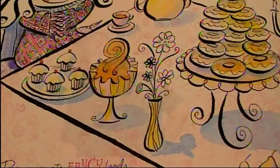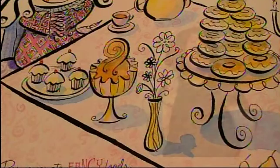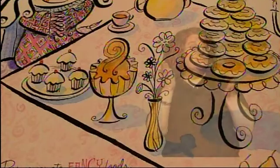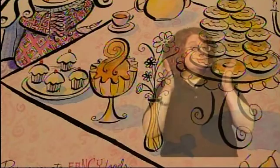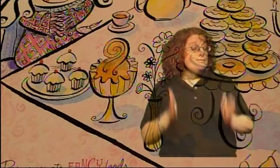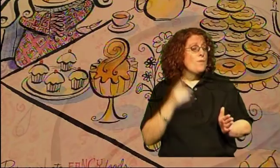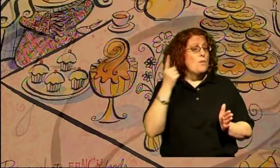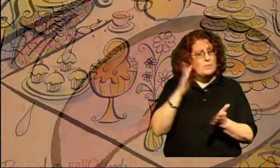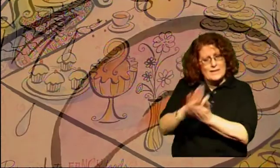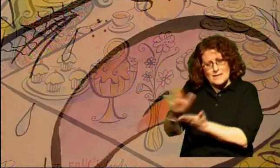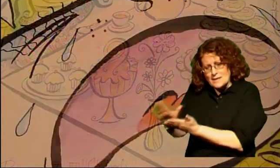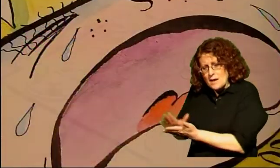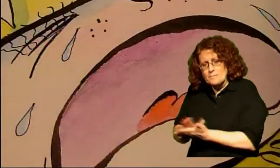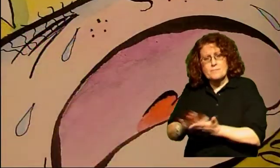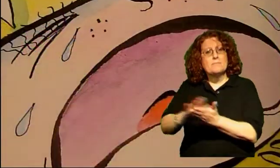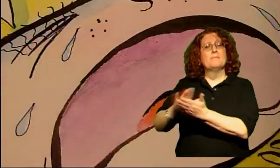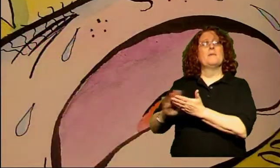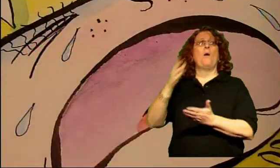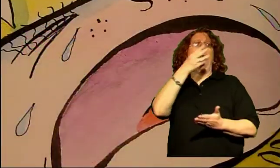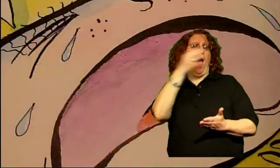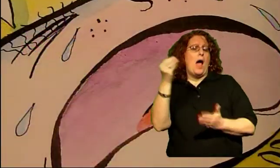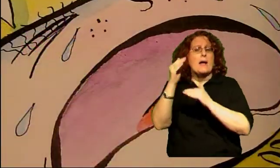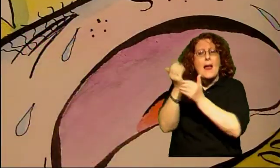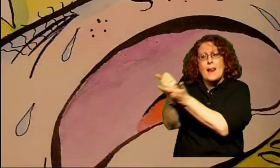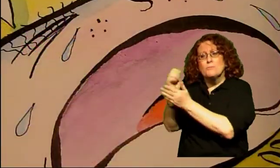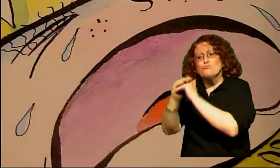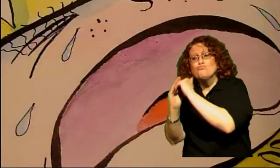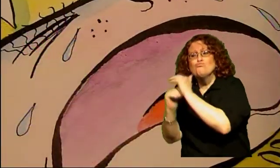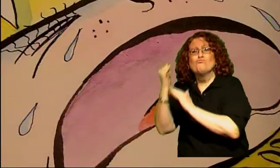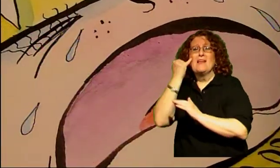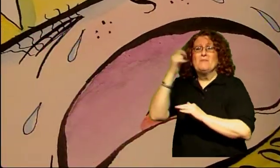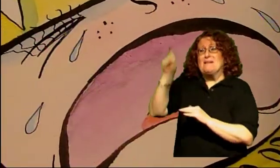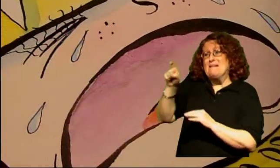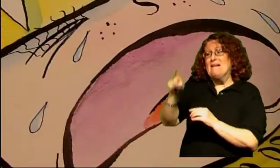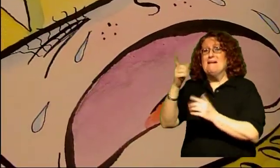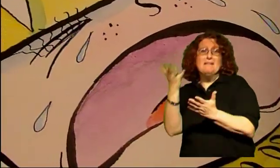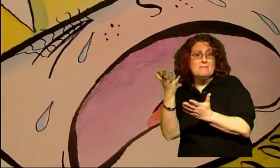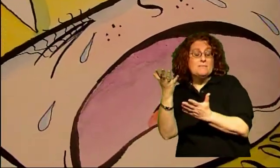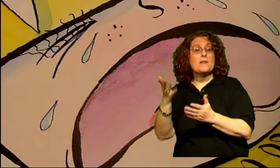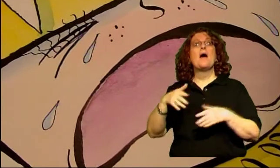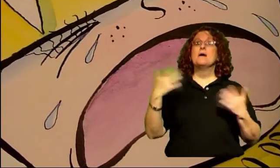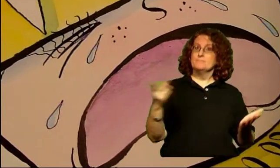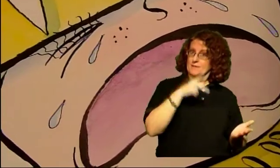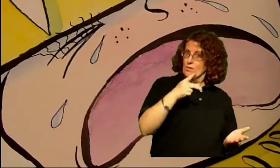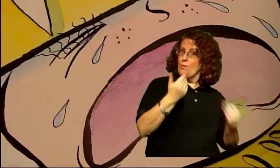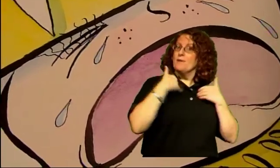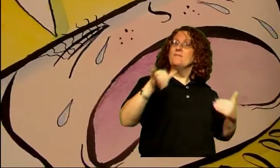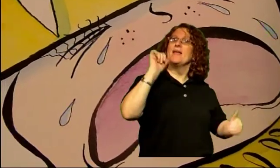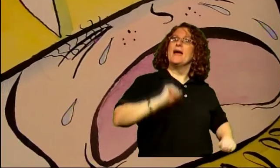The servants cleaned up after their princess and comforted her in times of need.